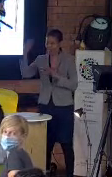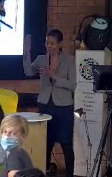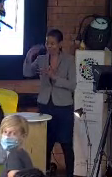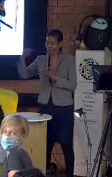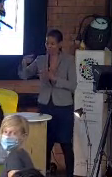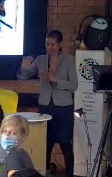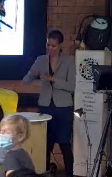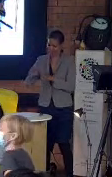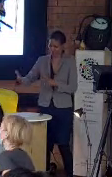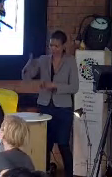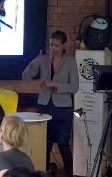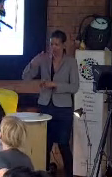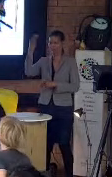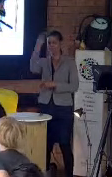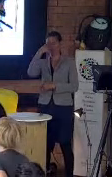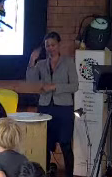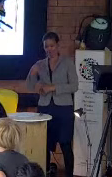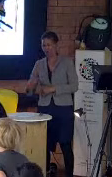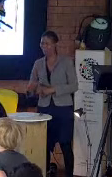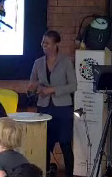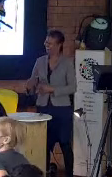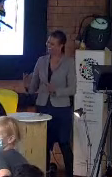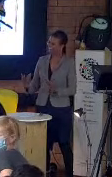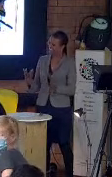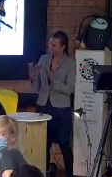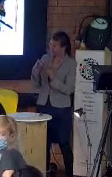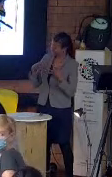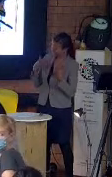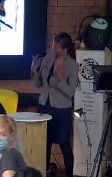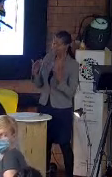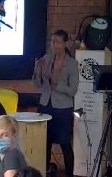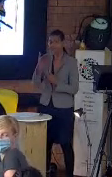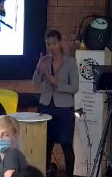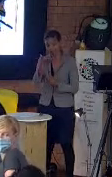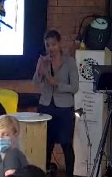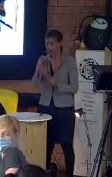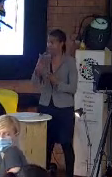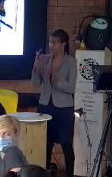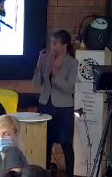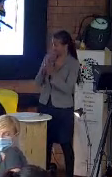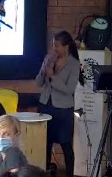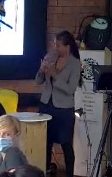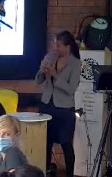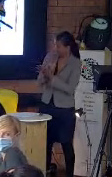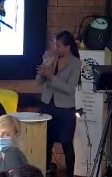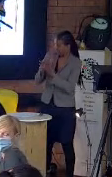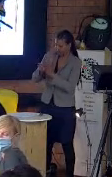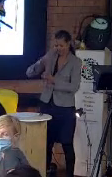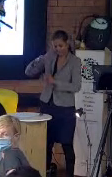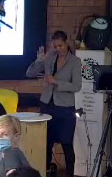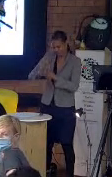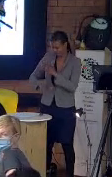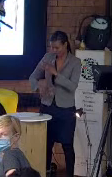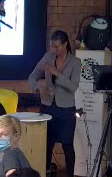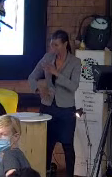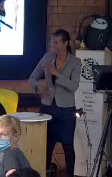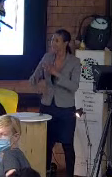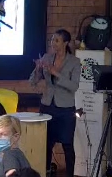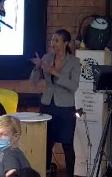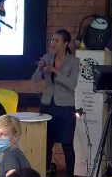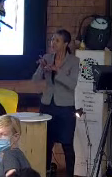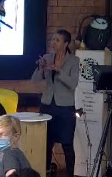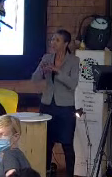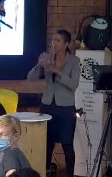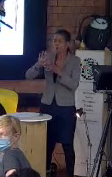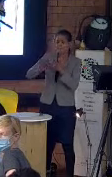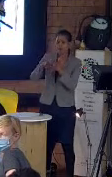The whole thing was fun. It was just a fun experience. The thing was, it was managing to pace poetry and bring that